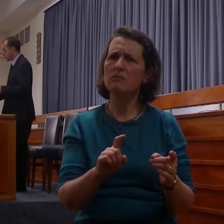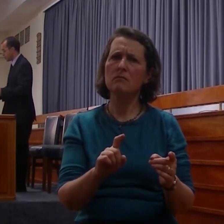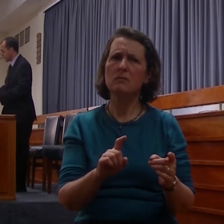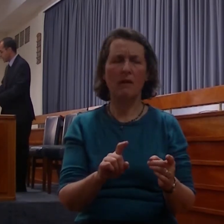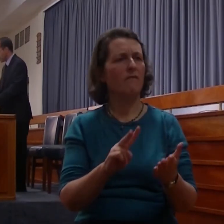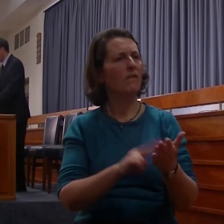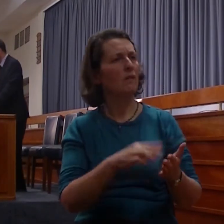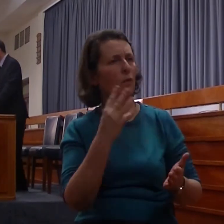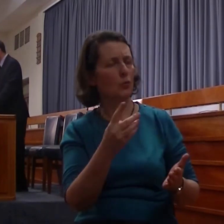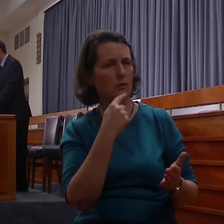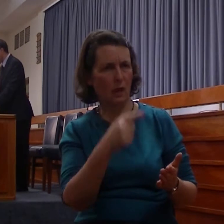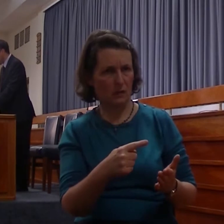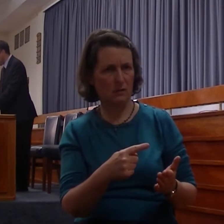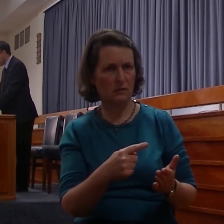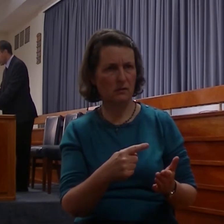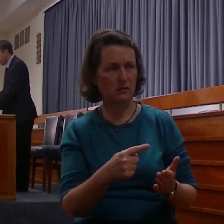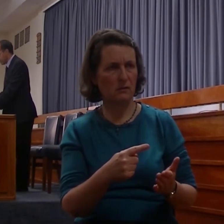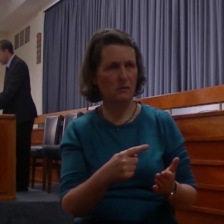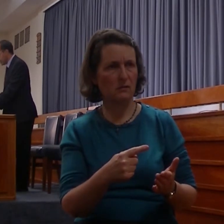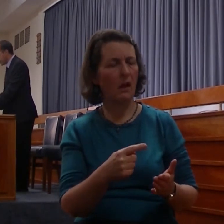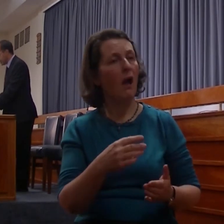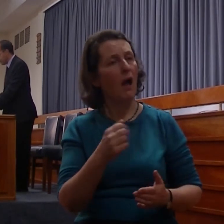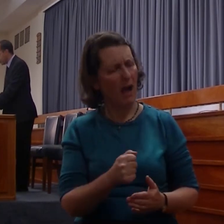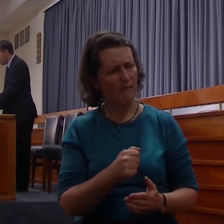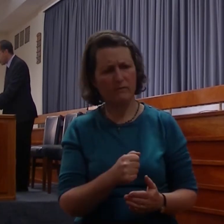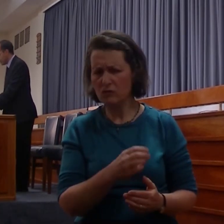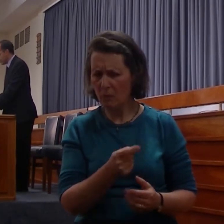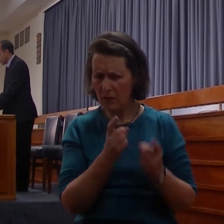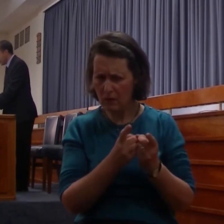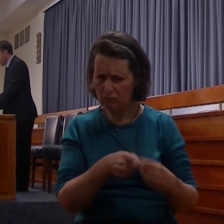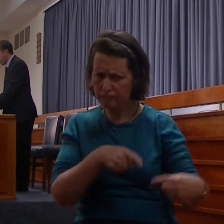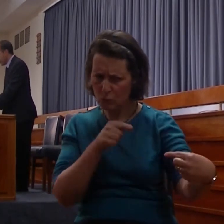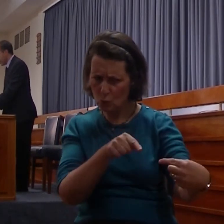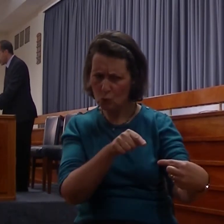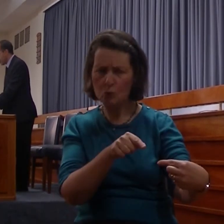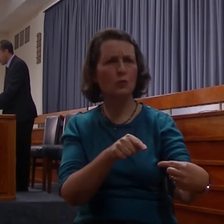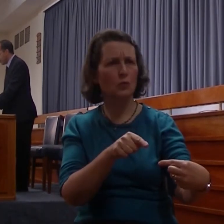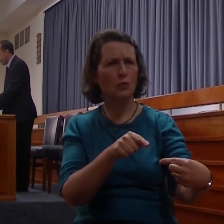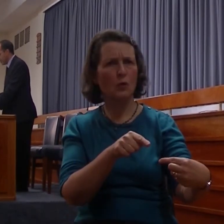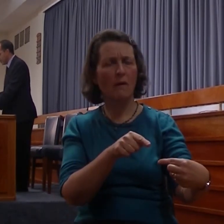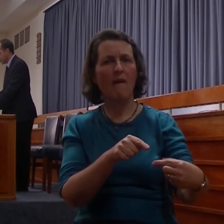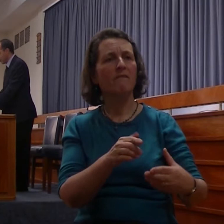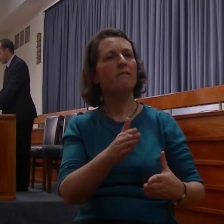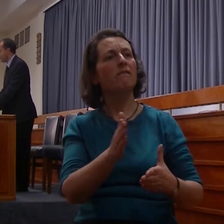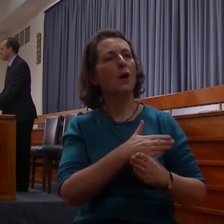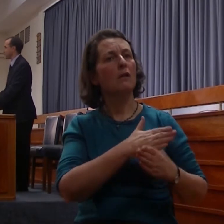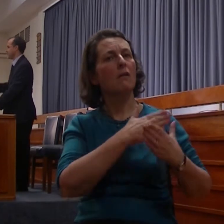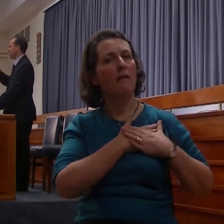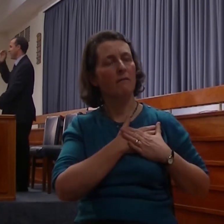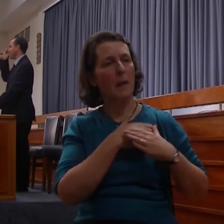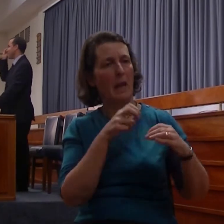church? What is that main problem which happened in the church of Ephesus? So verse 4 tells us, I have